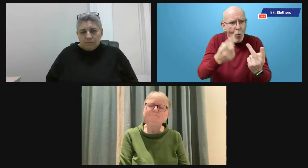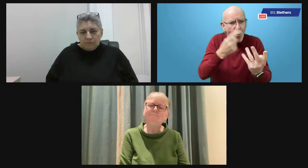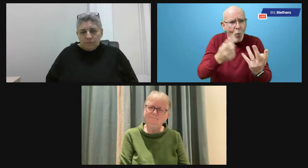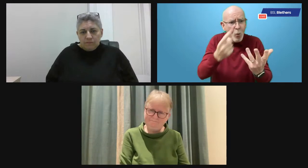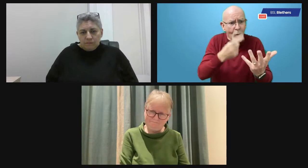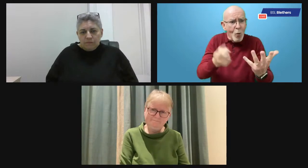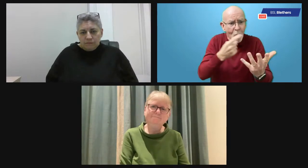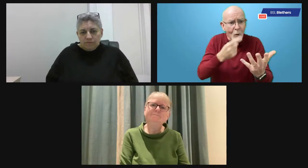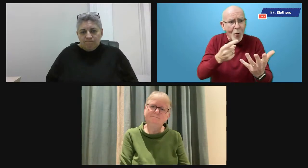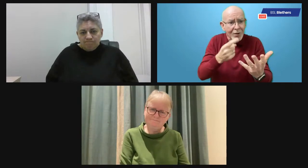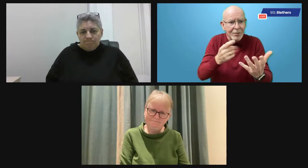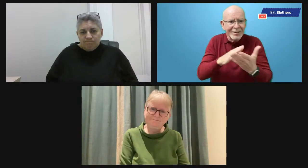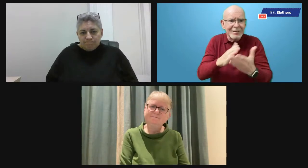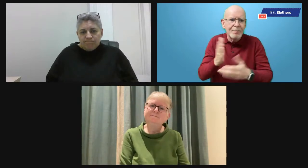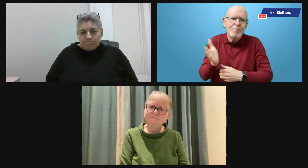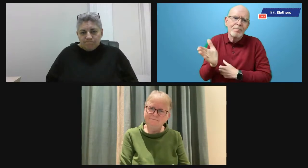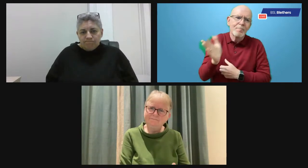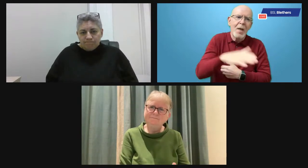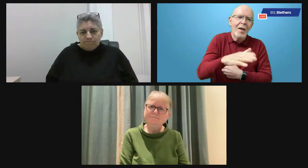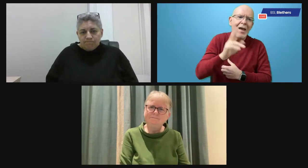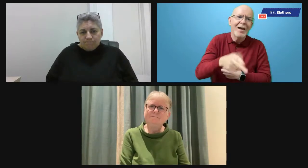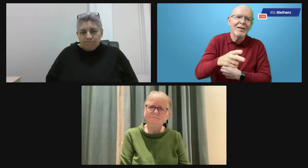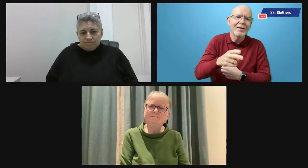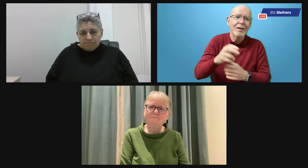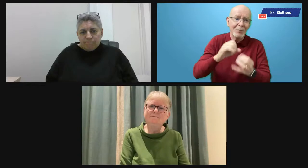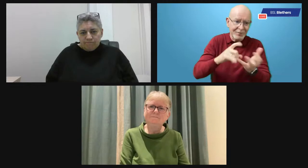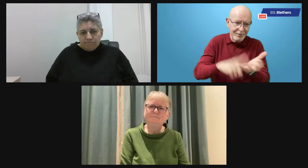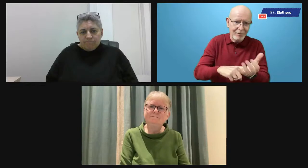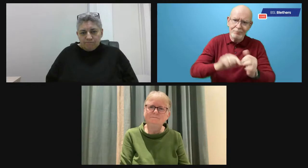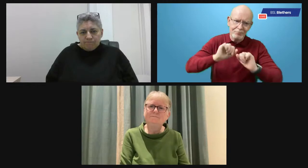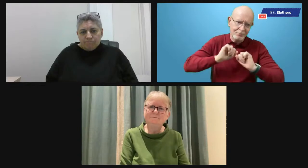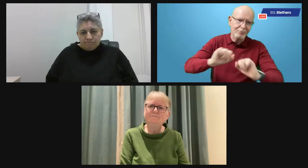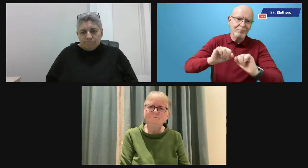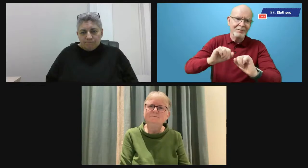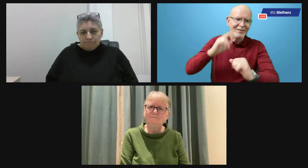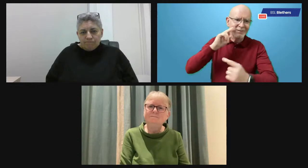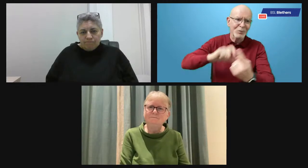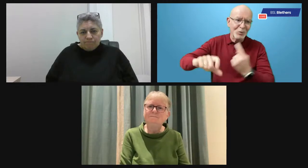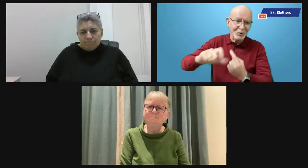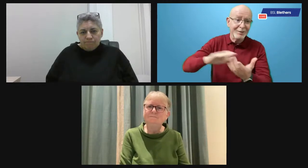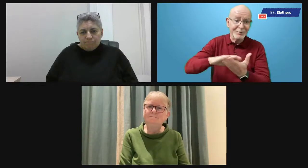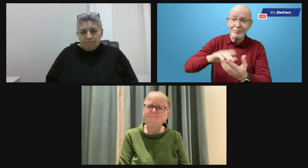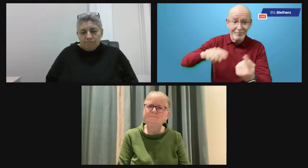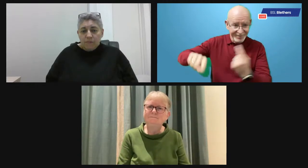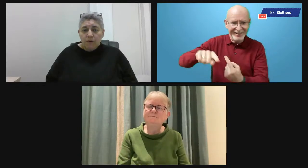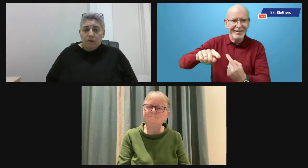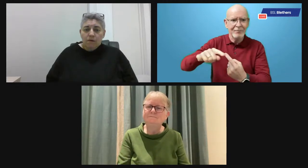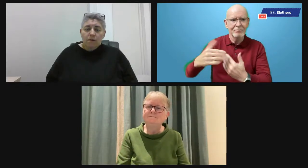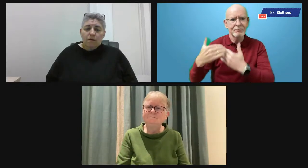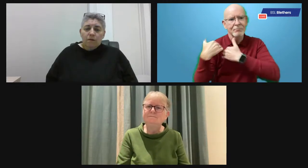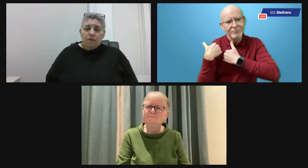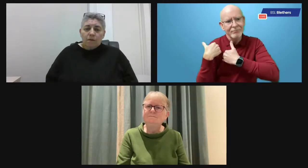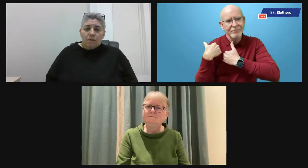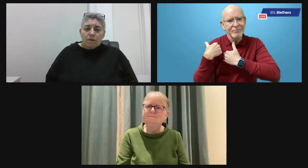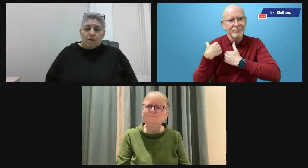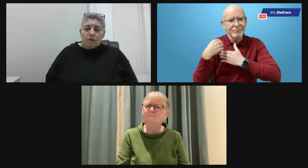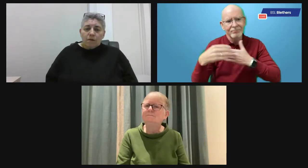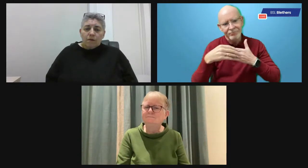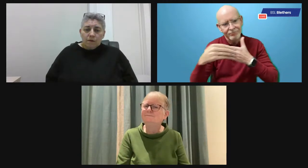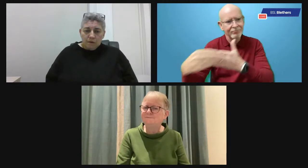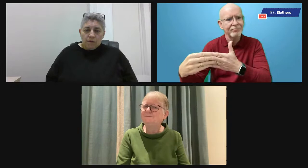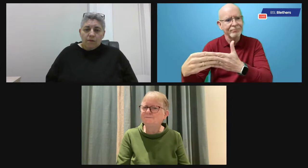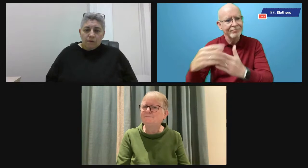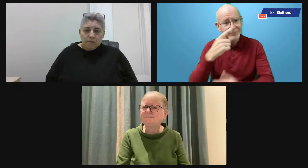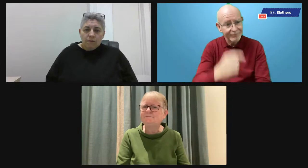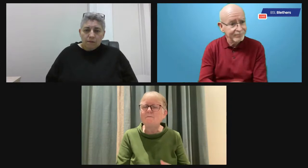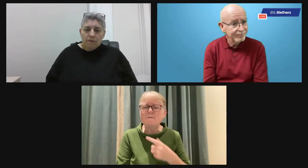is not super strong, but there is definite ways we can get there. And I want to make sure that